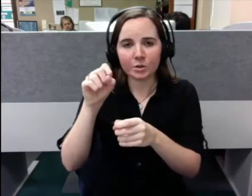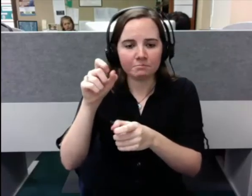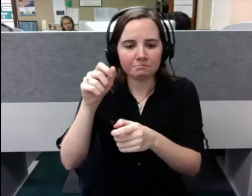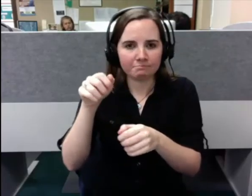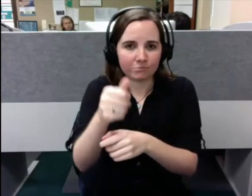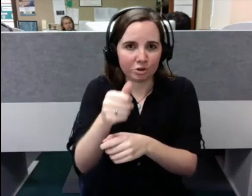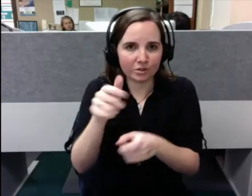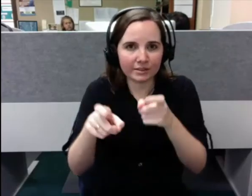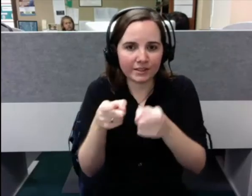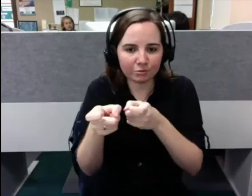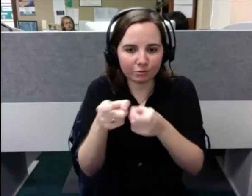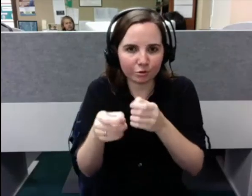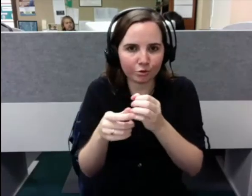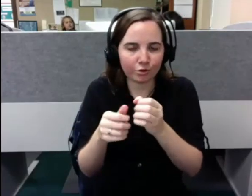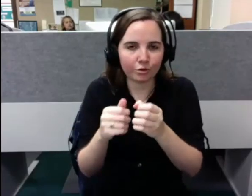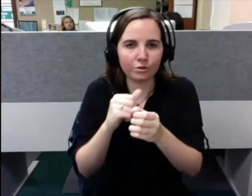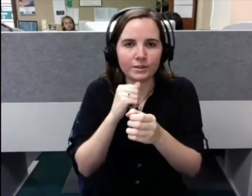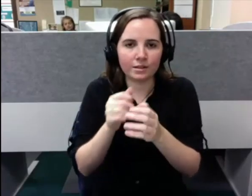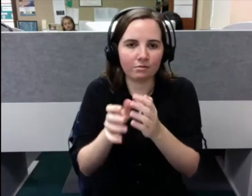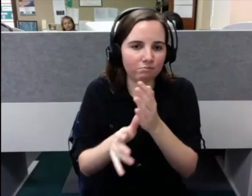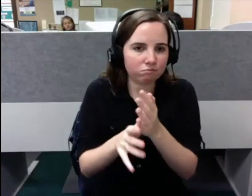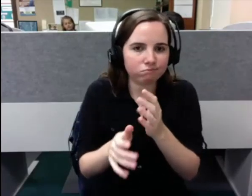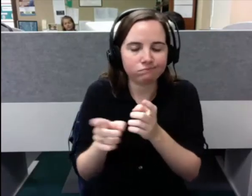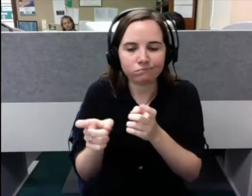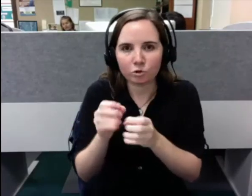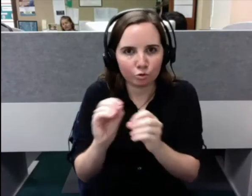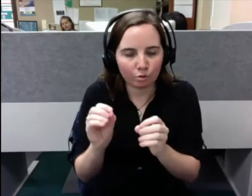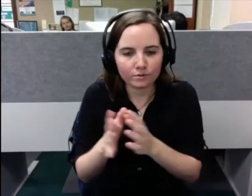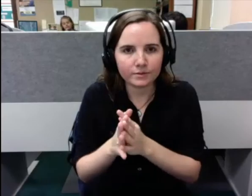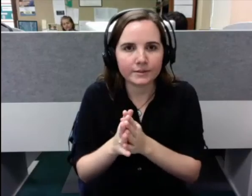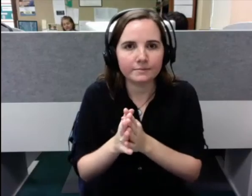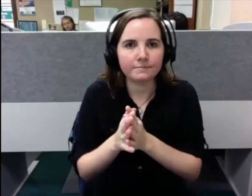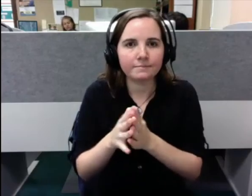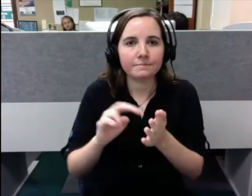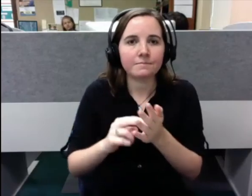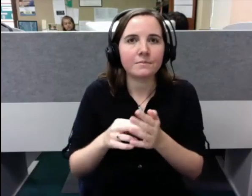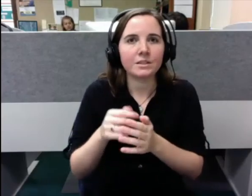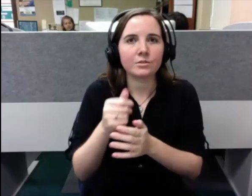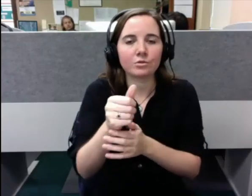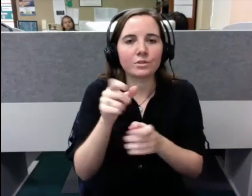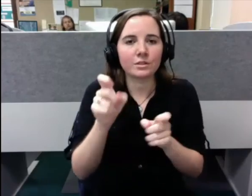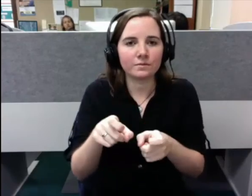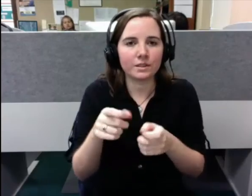should consciously have control over the movement of feces from the rectum into the external environment.